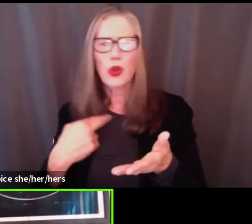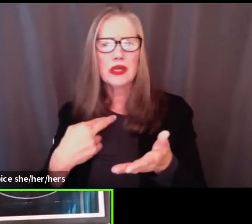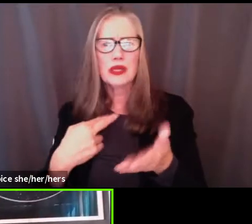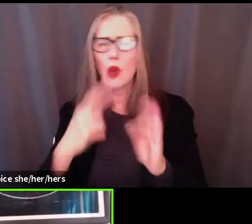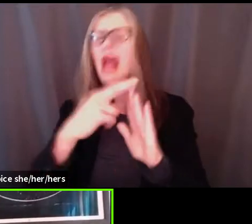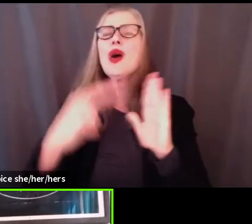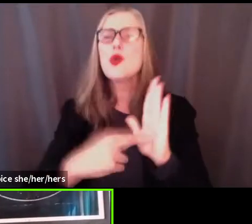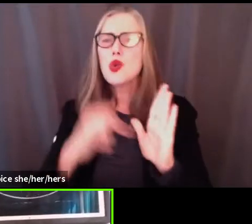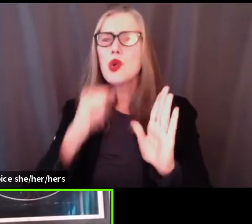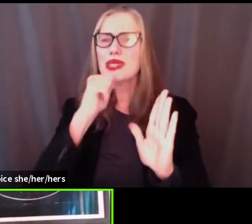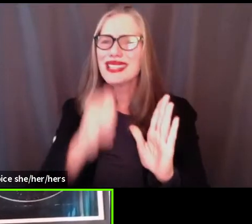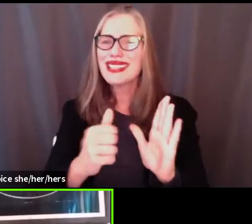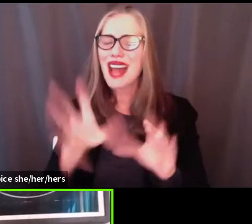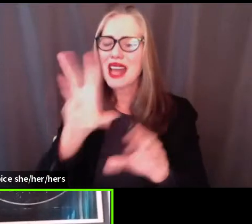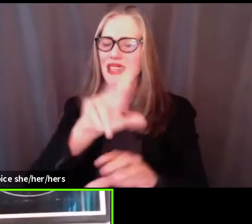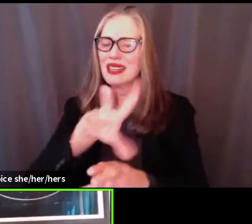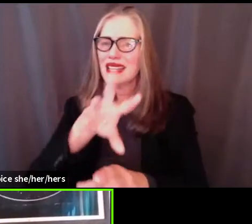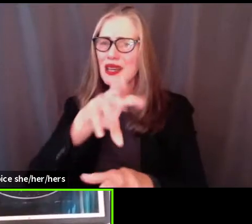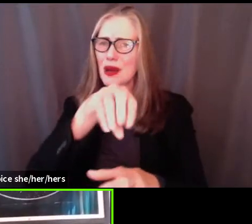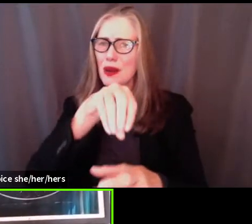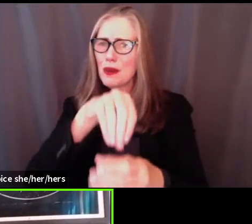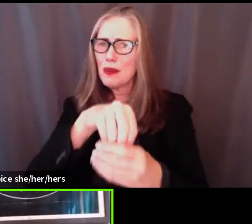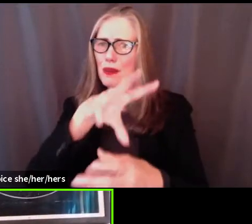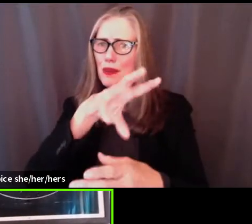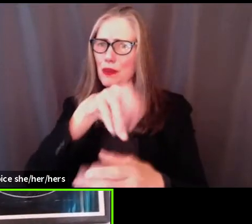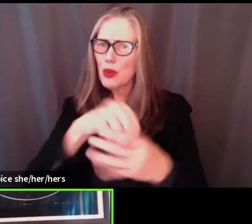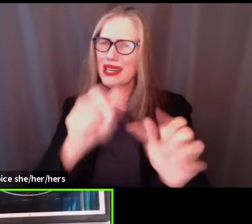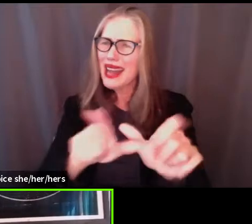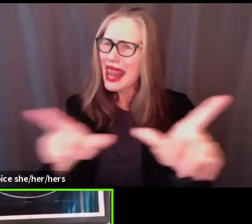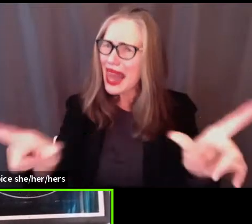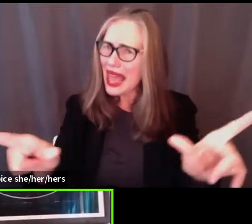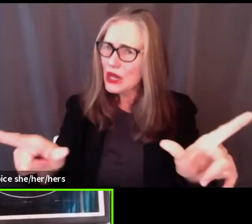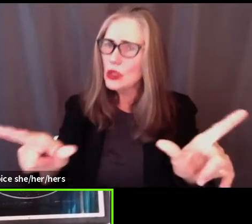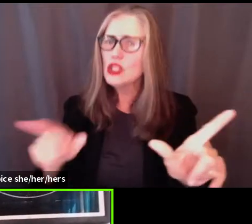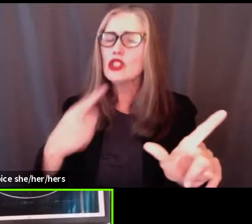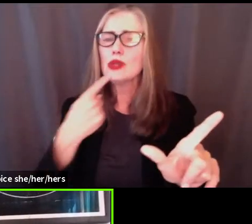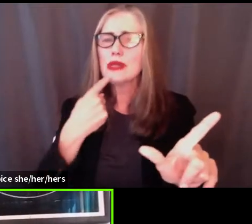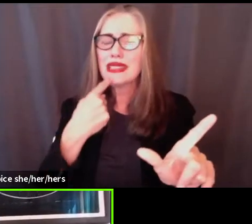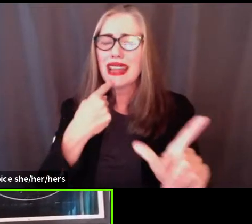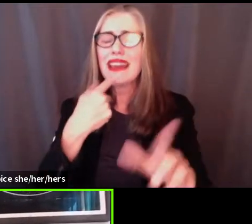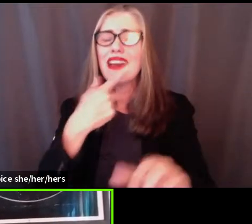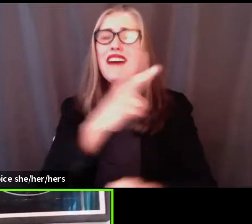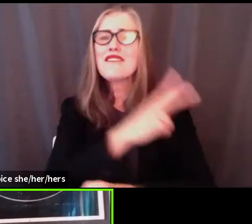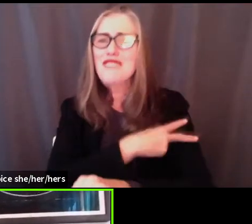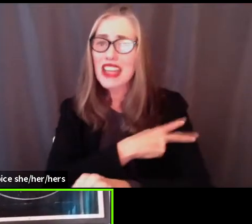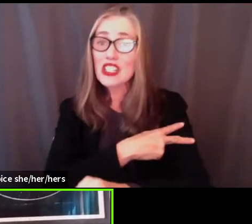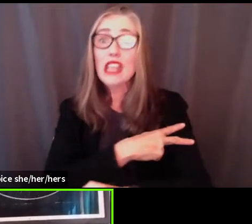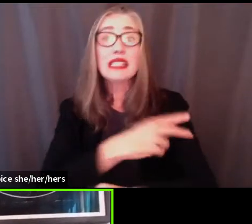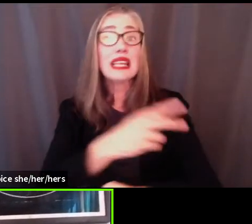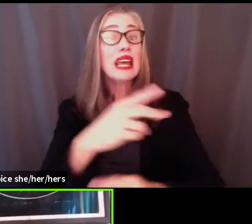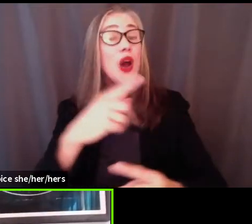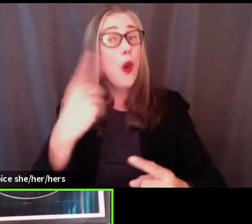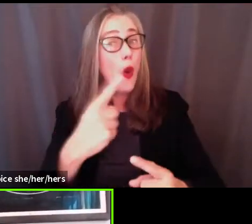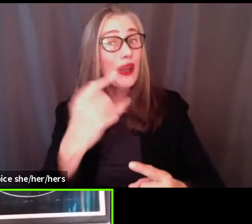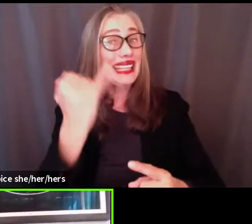simple language like in vaccinated unless you have a medical exemption, a valid medical exemption?